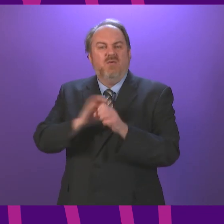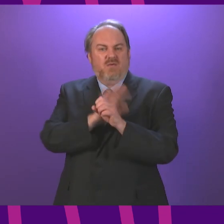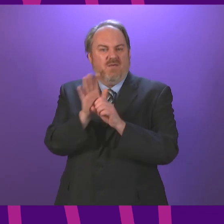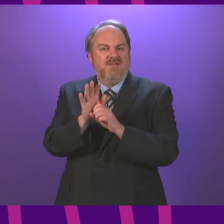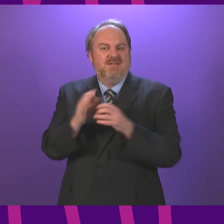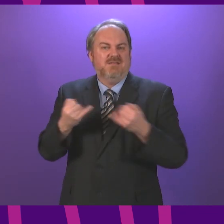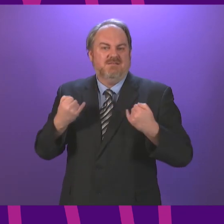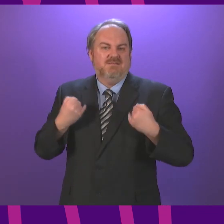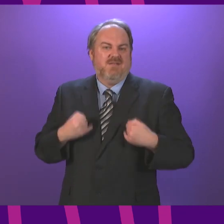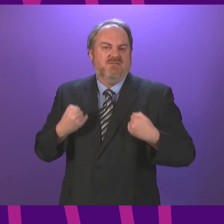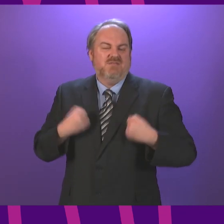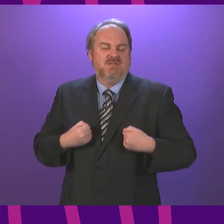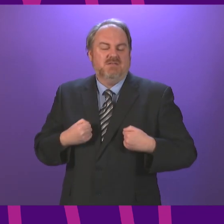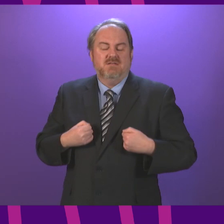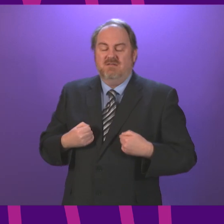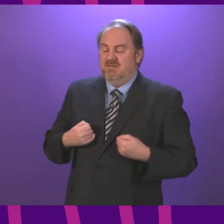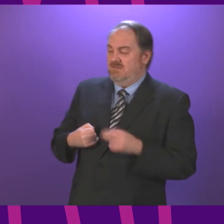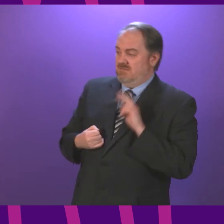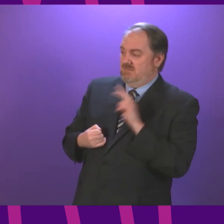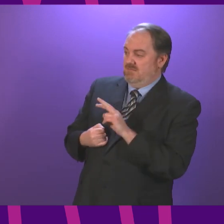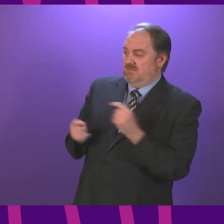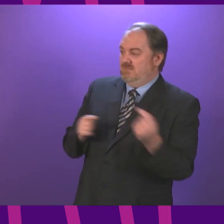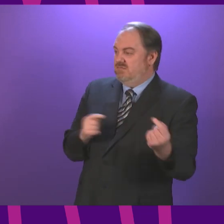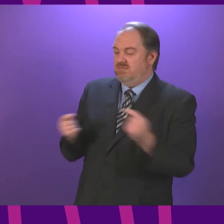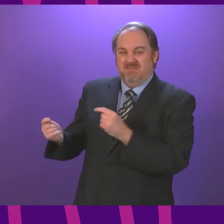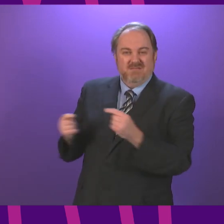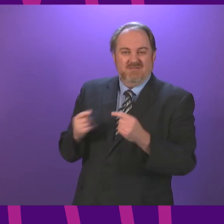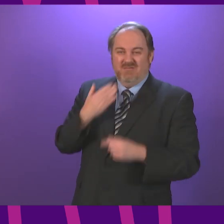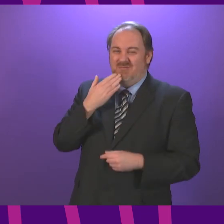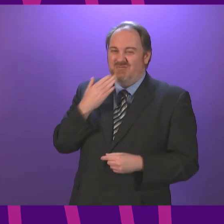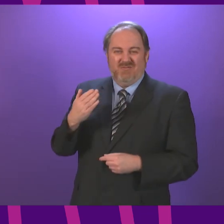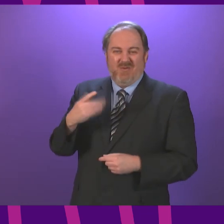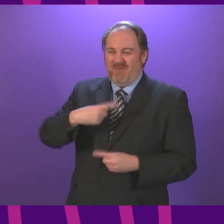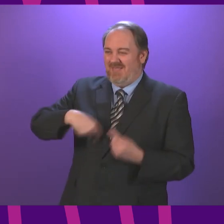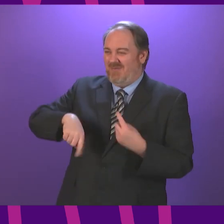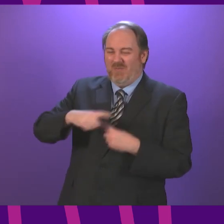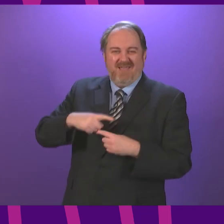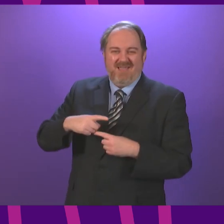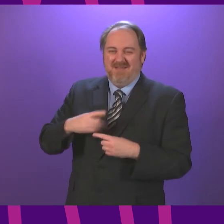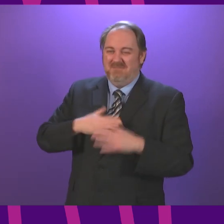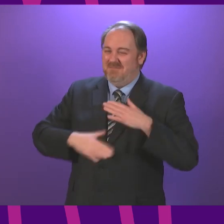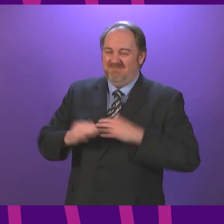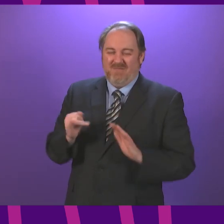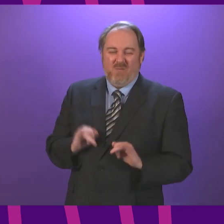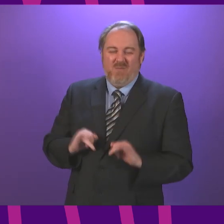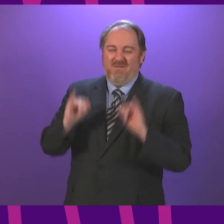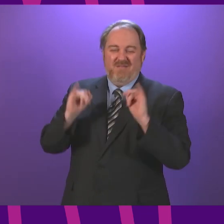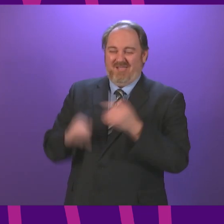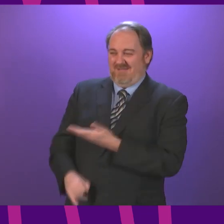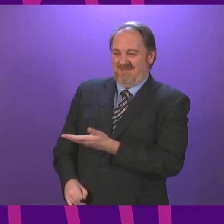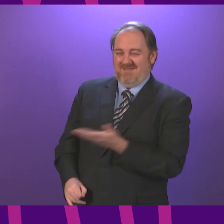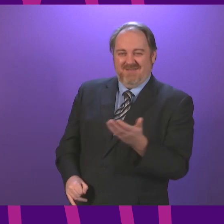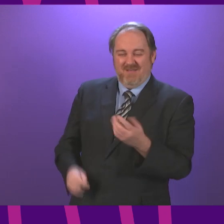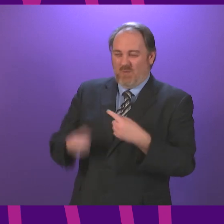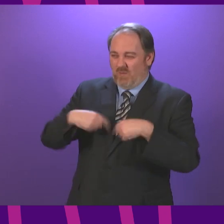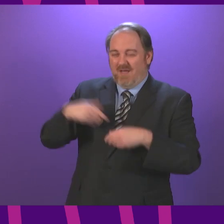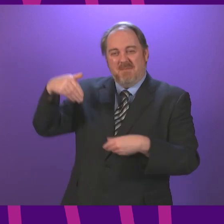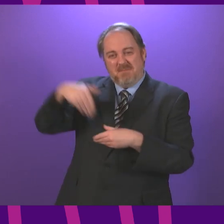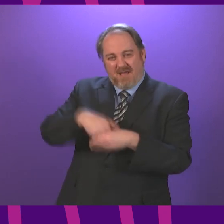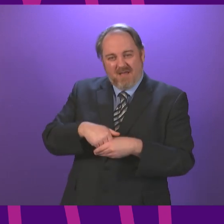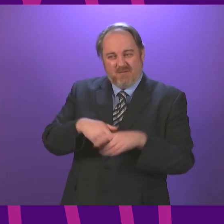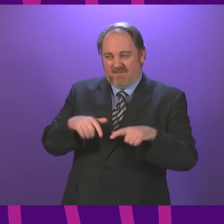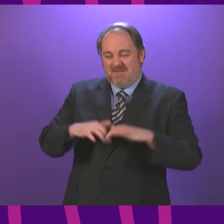Presenting off to the exchanges we have just heard represent the worst of our politics. Each day, each and every single one of us come into this chamber